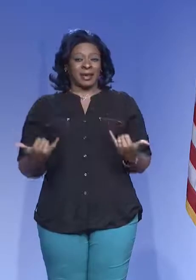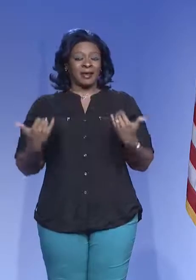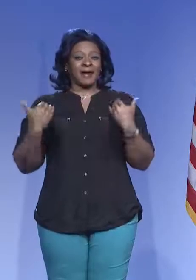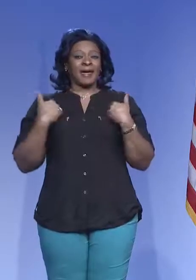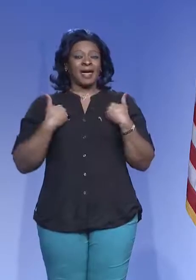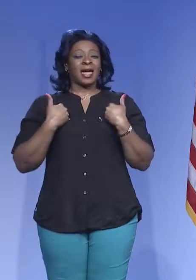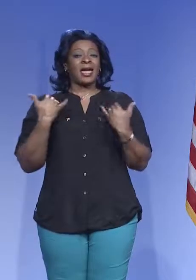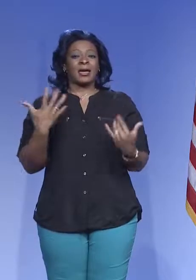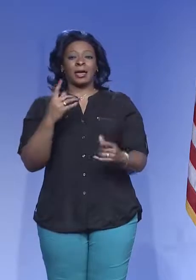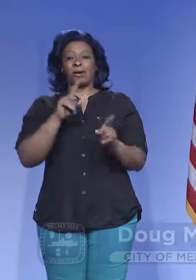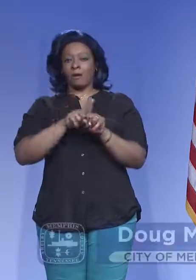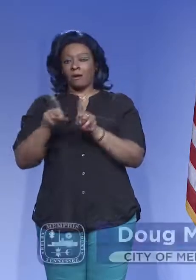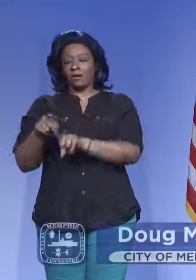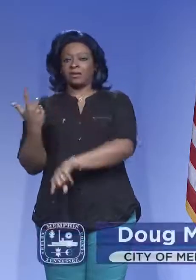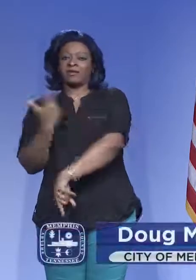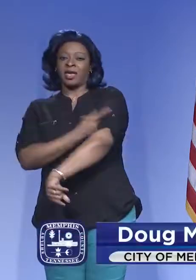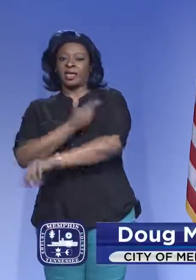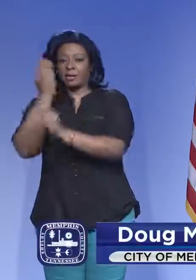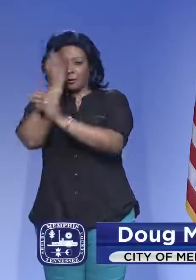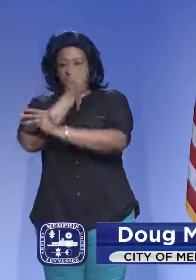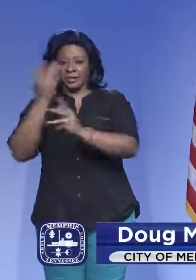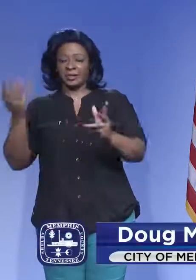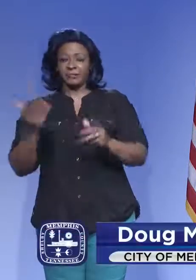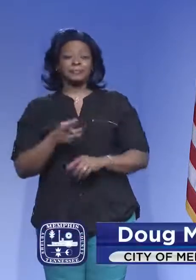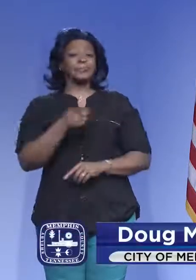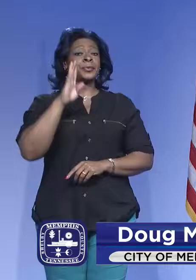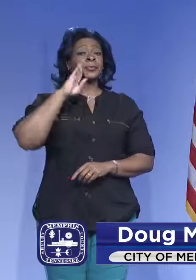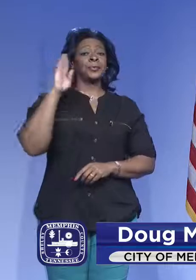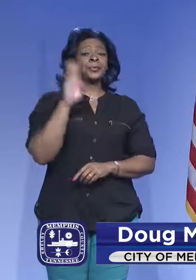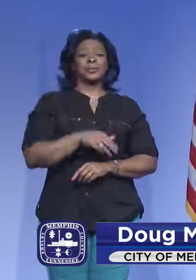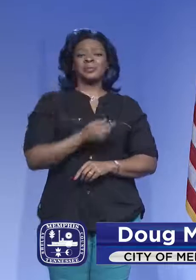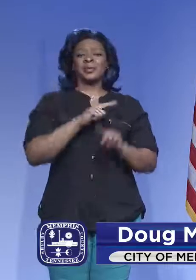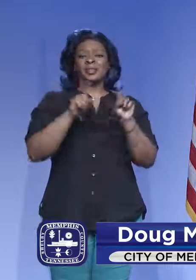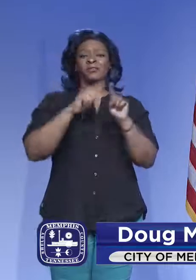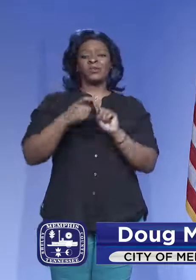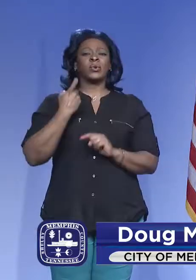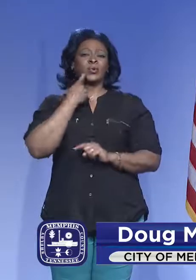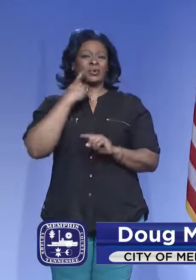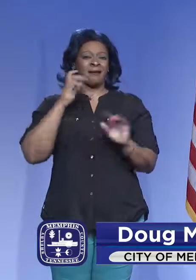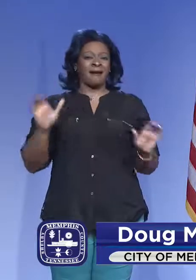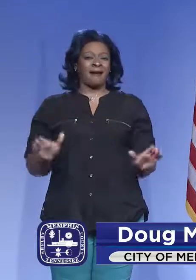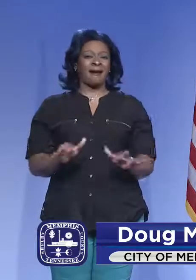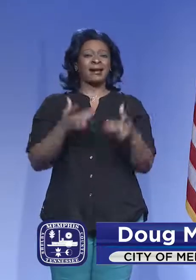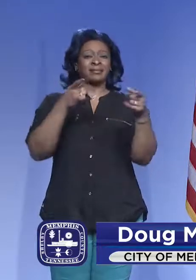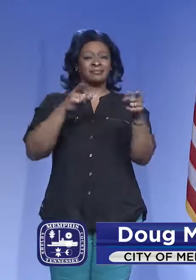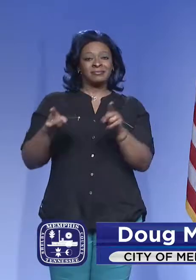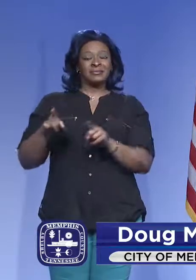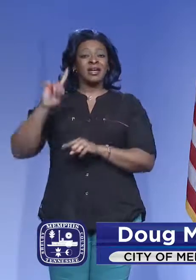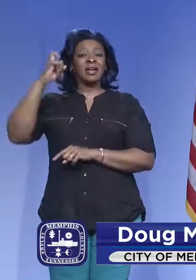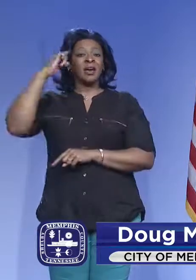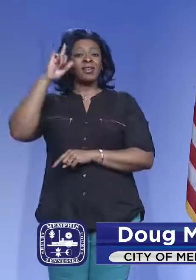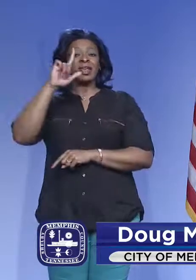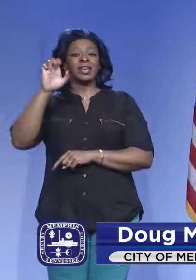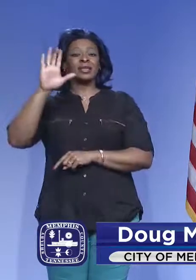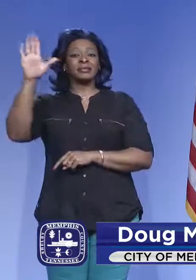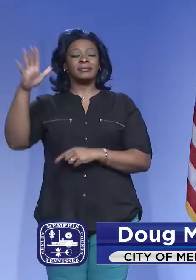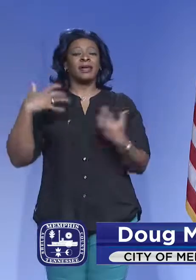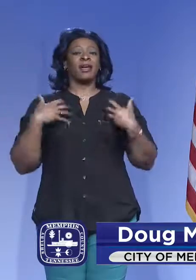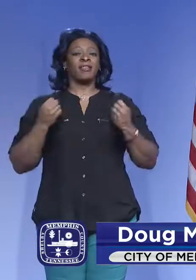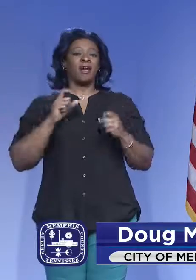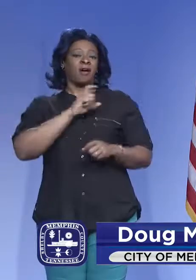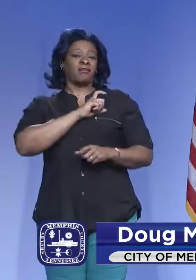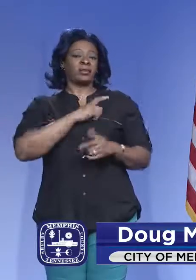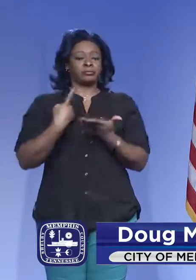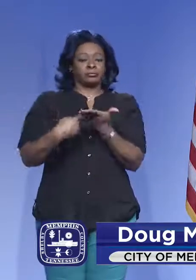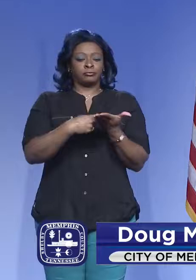vaccine updates as well. So, as you all know, there are several recent actions taken by Governor Lee and by the health officer